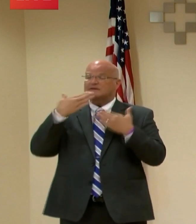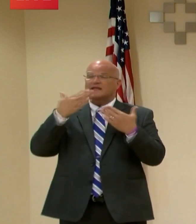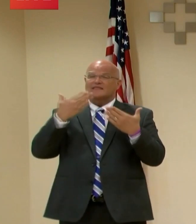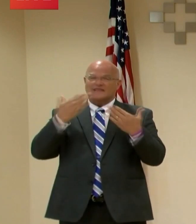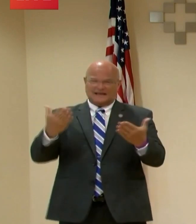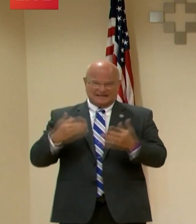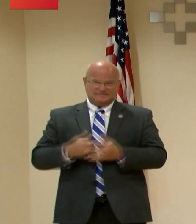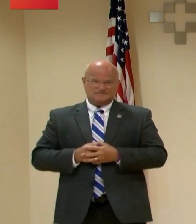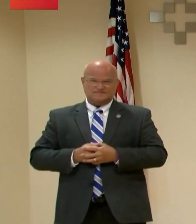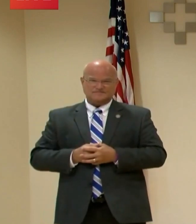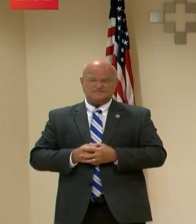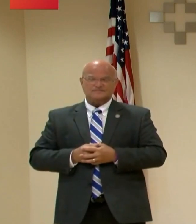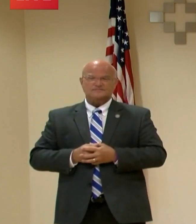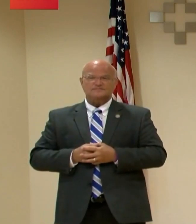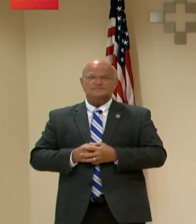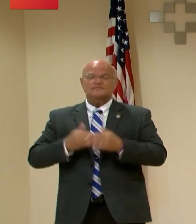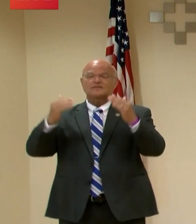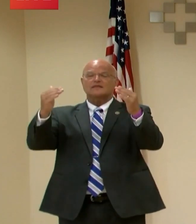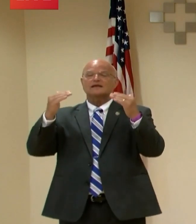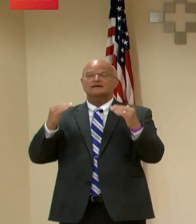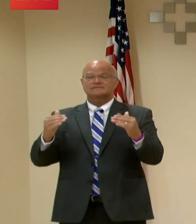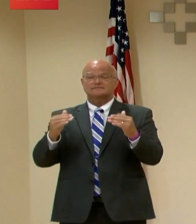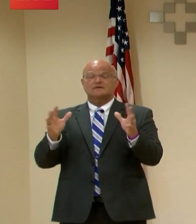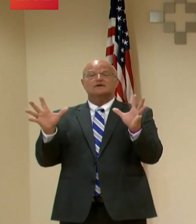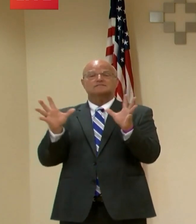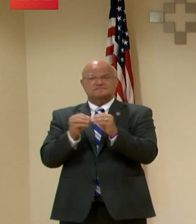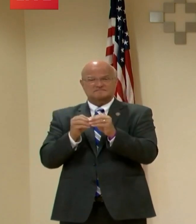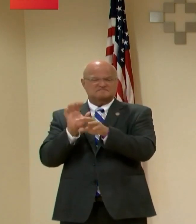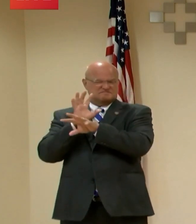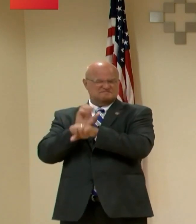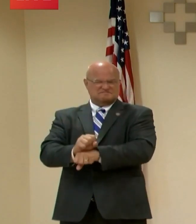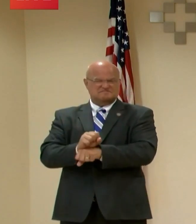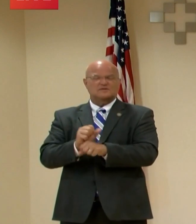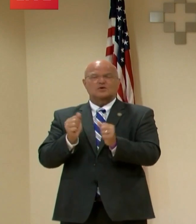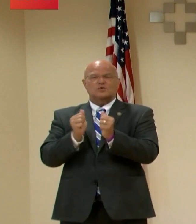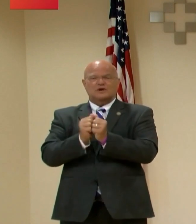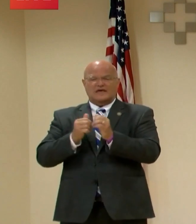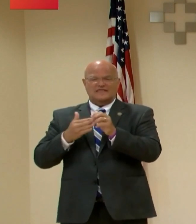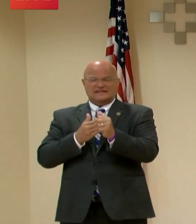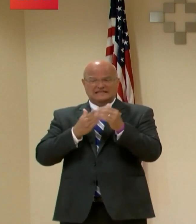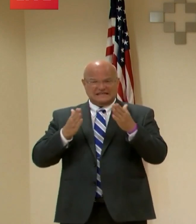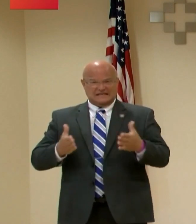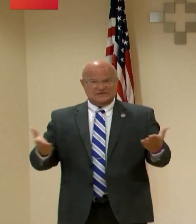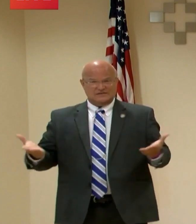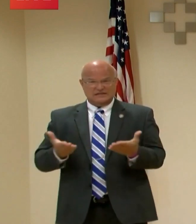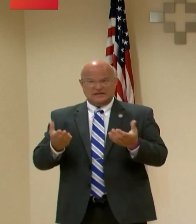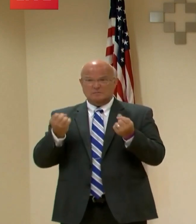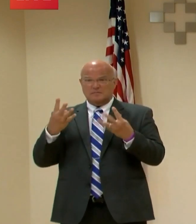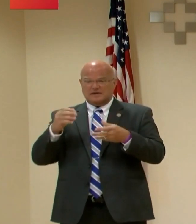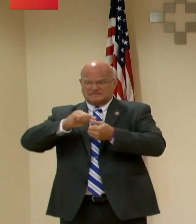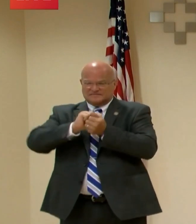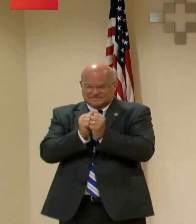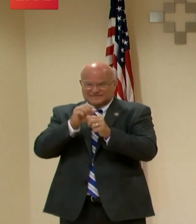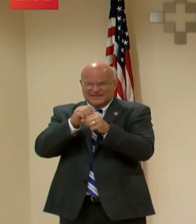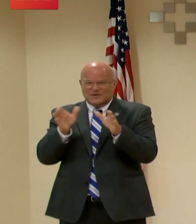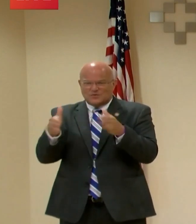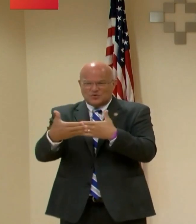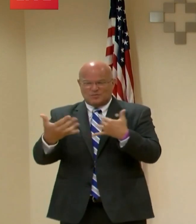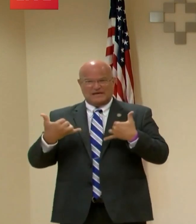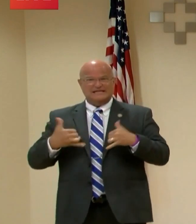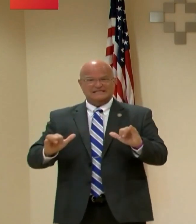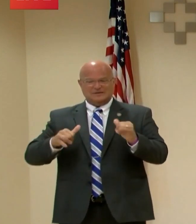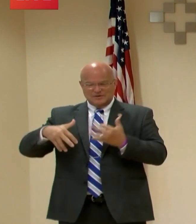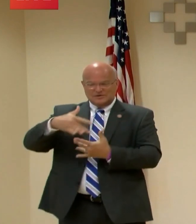thank them. And then, as is our custom, we met with our community leaders here, as many that could fit into a room and still